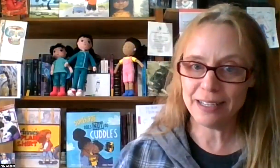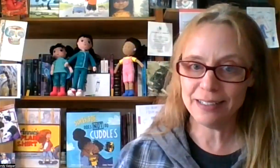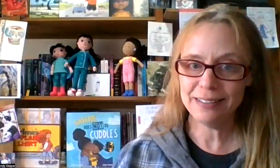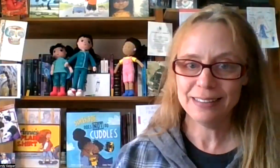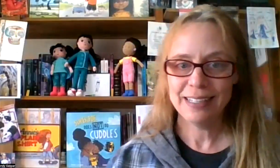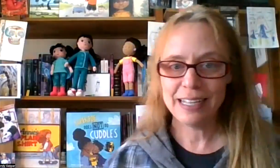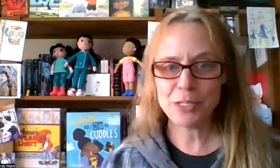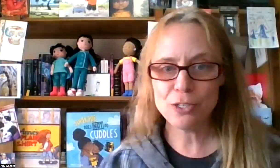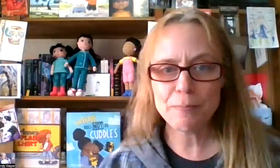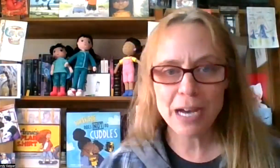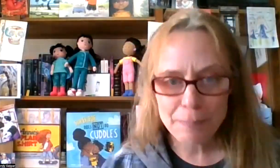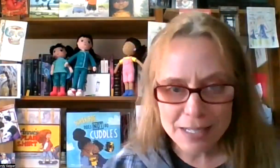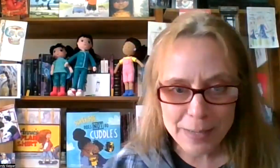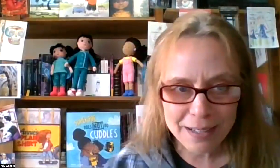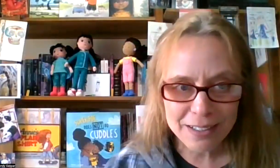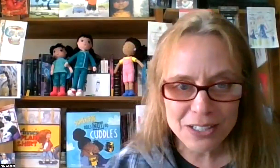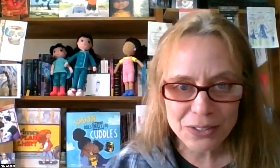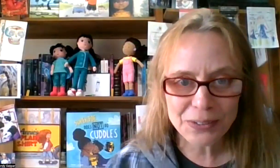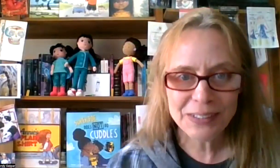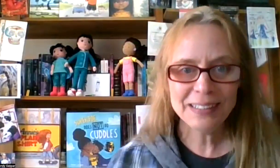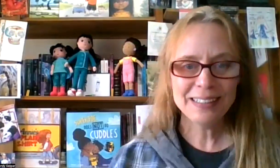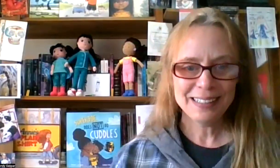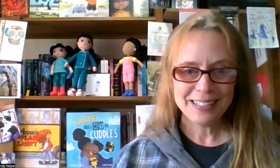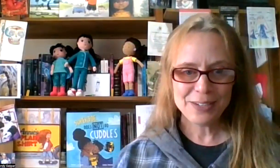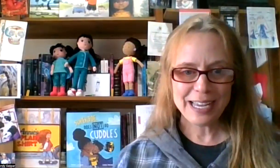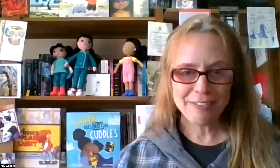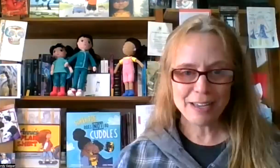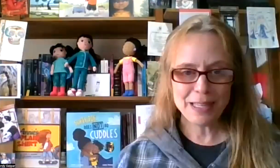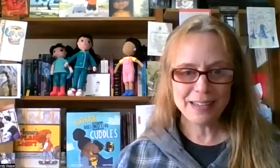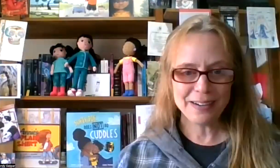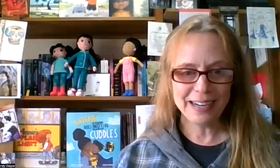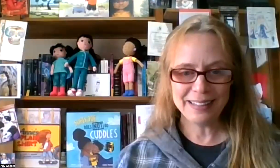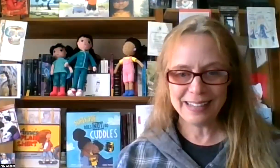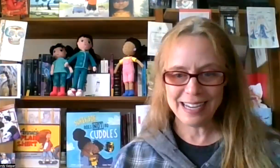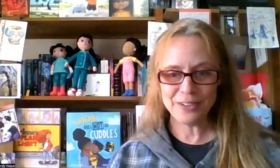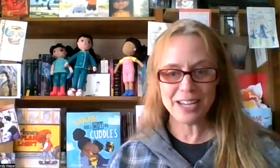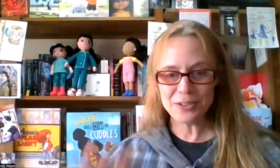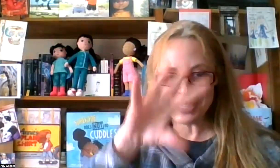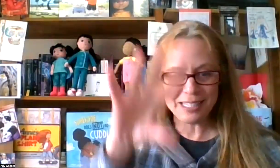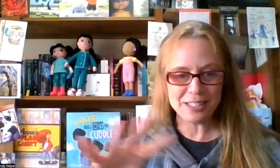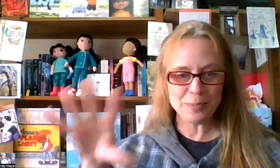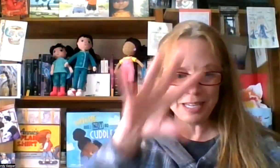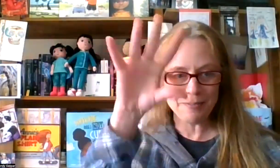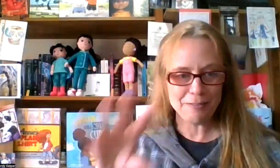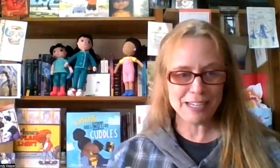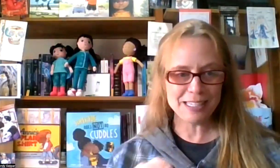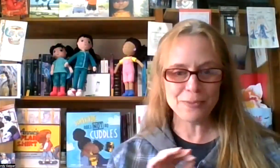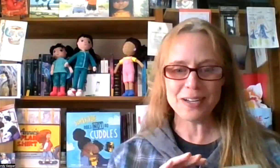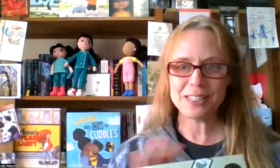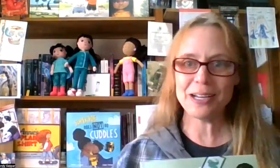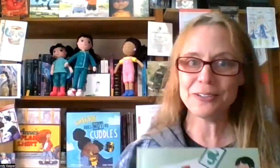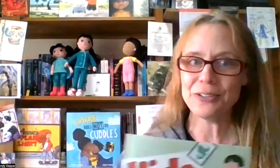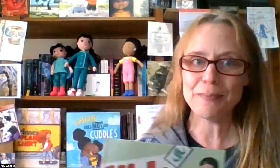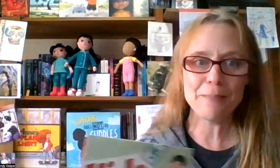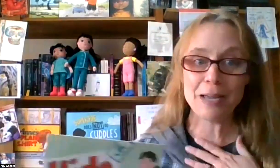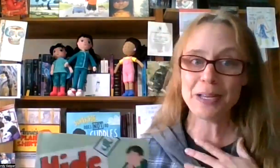call her Nana. Aww. And I'm assuming Papa is back there too. Yay! So we have them in there. And then I can only see so many faces at